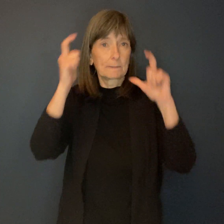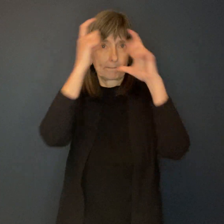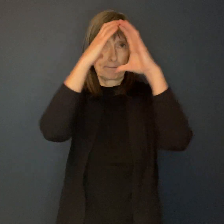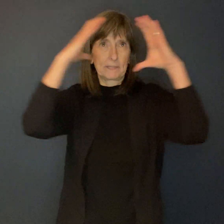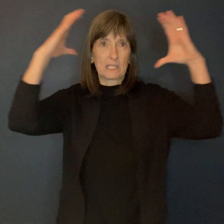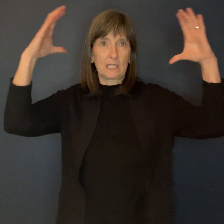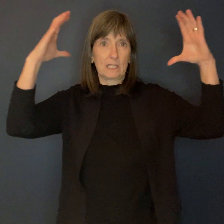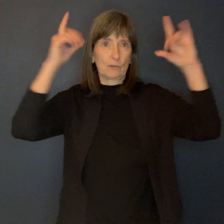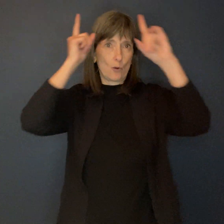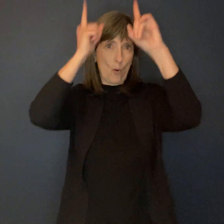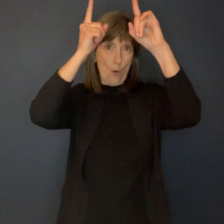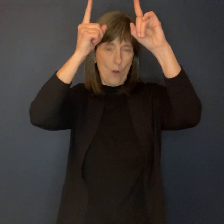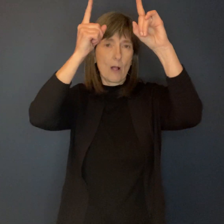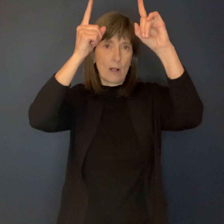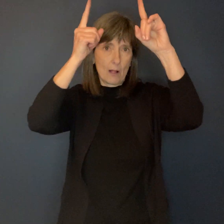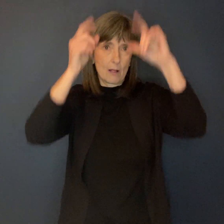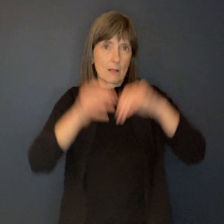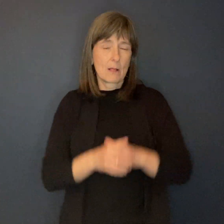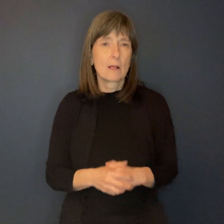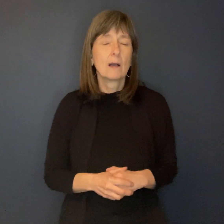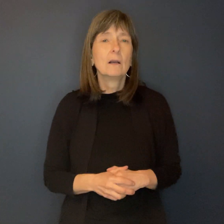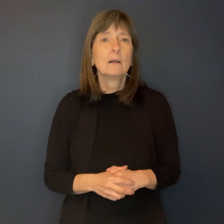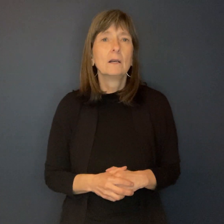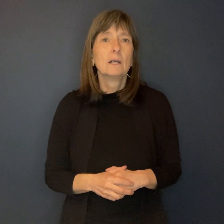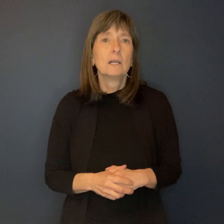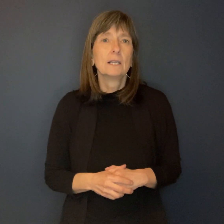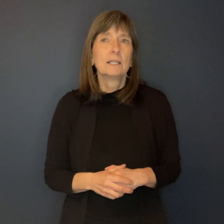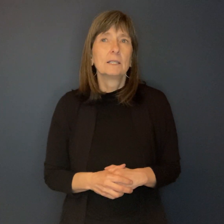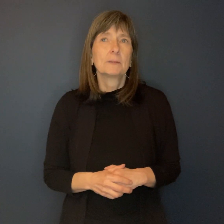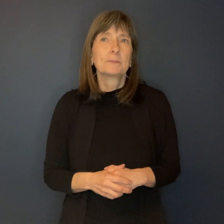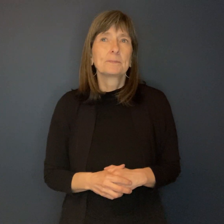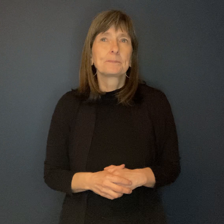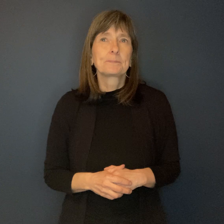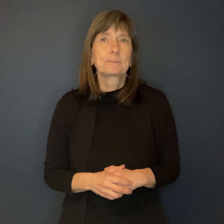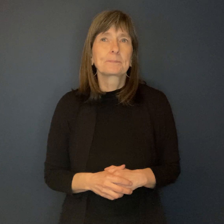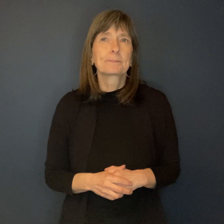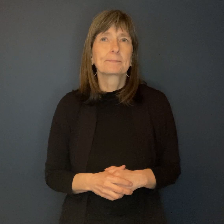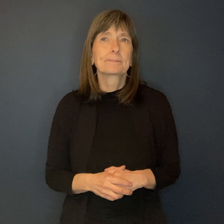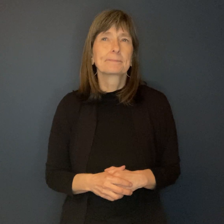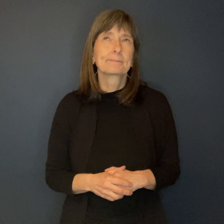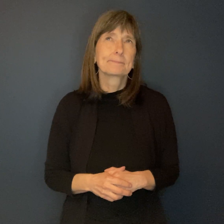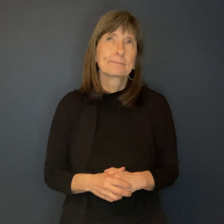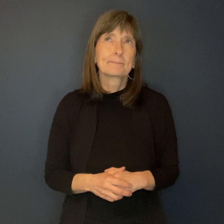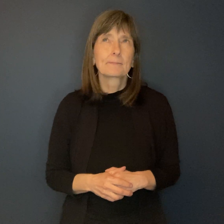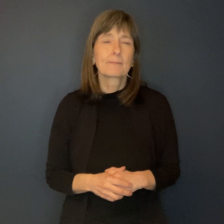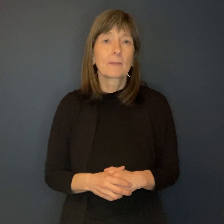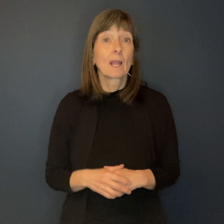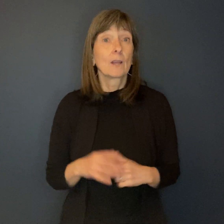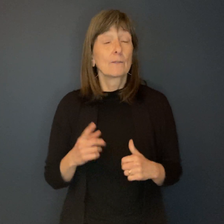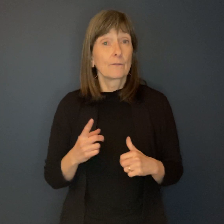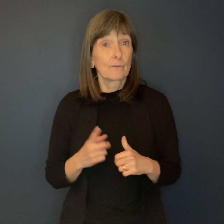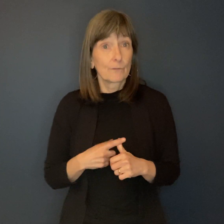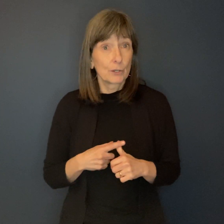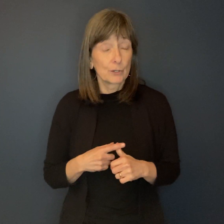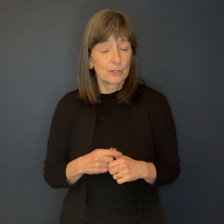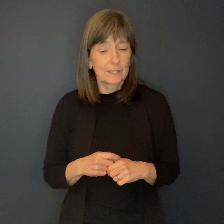the piece that kind of, well, first of all, one of the things that's unusual about